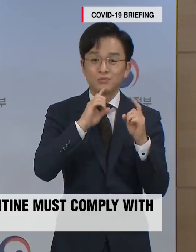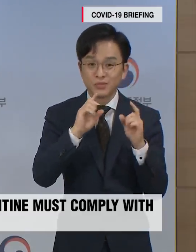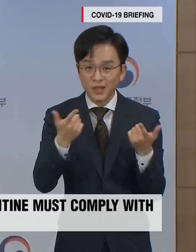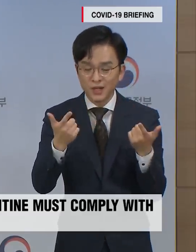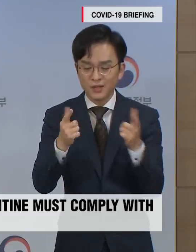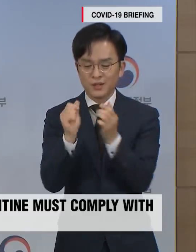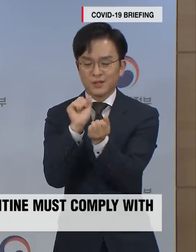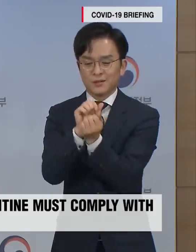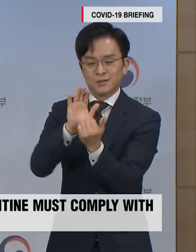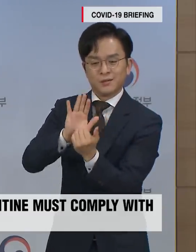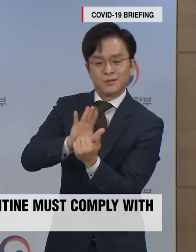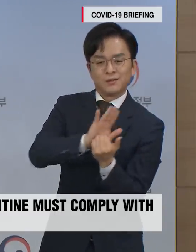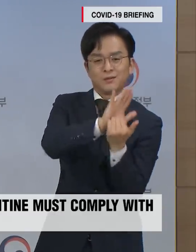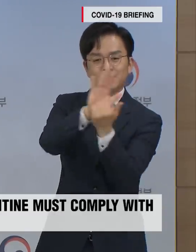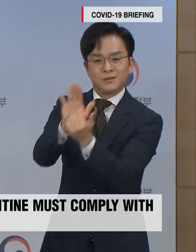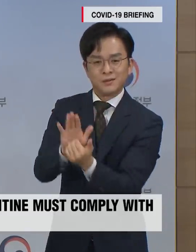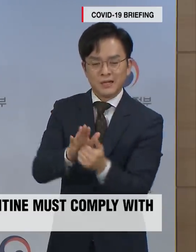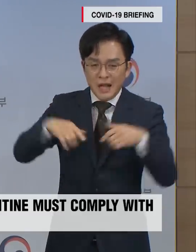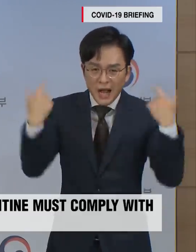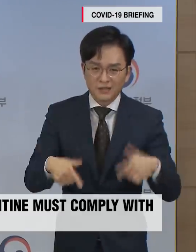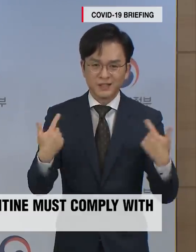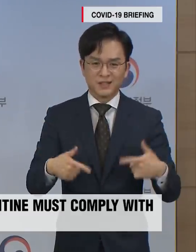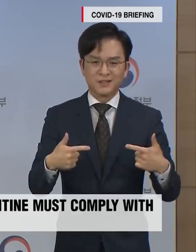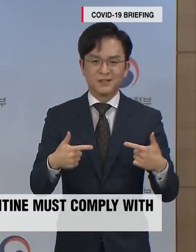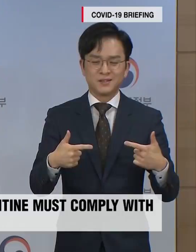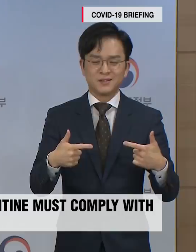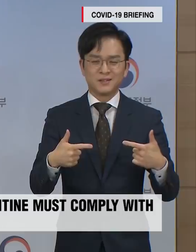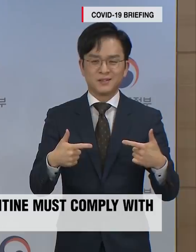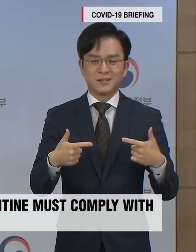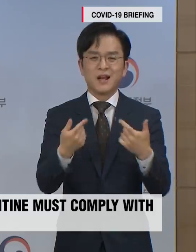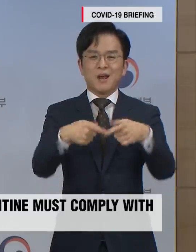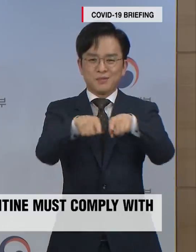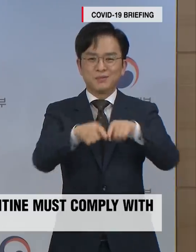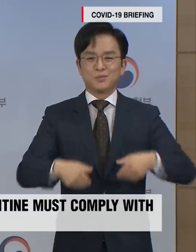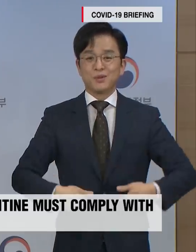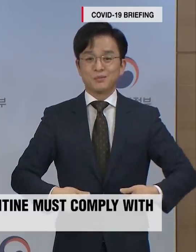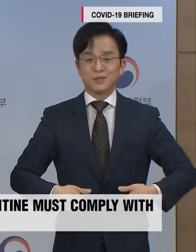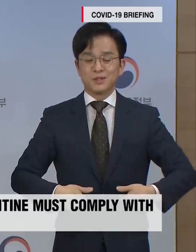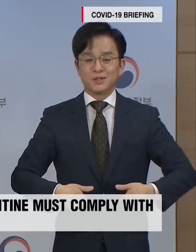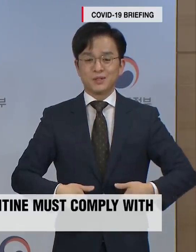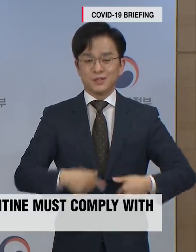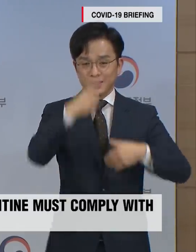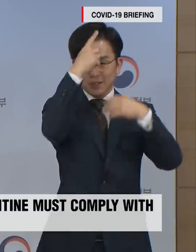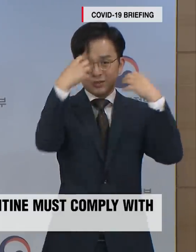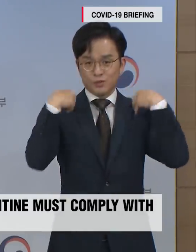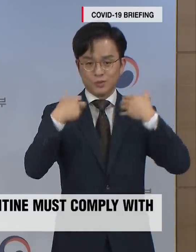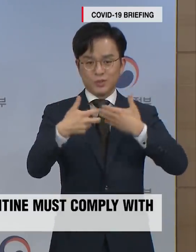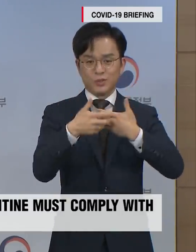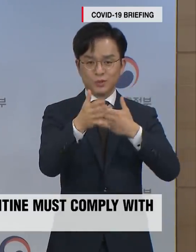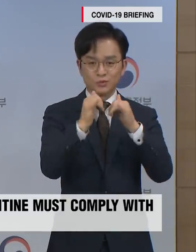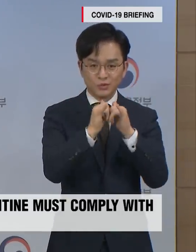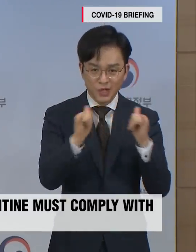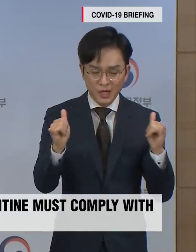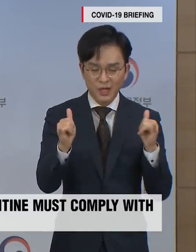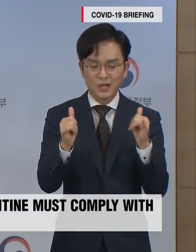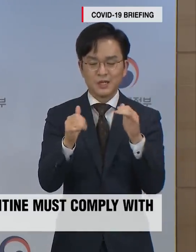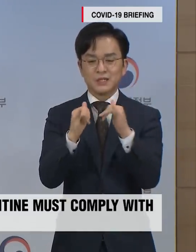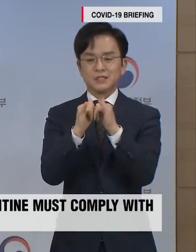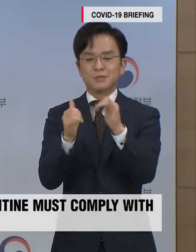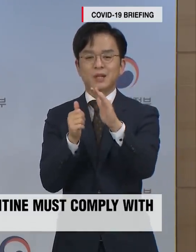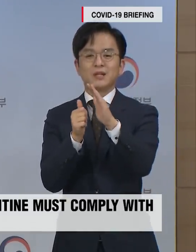preventive measures in parallel. So together with the medical experts, social experts,